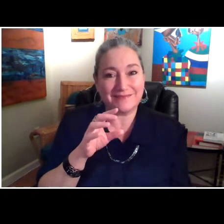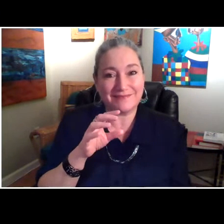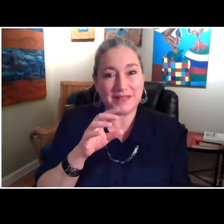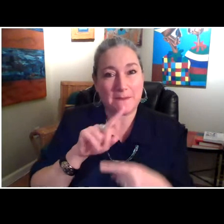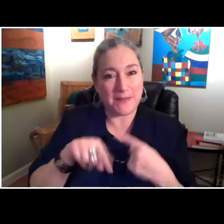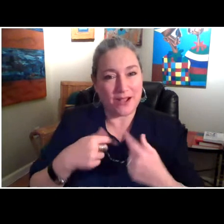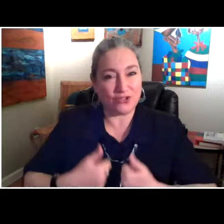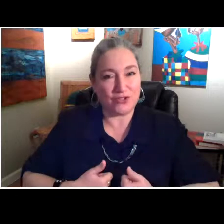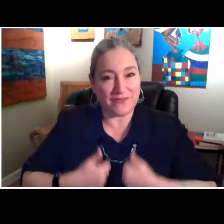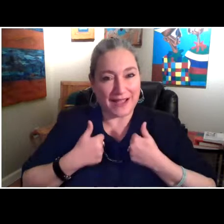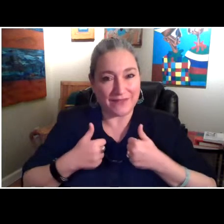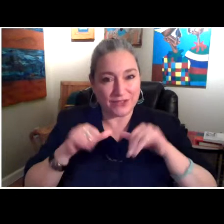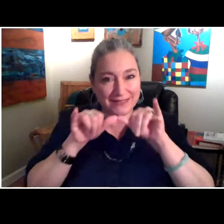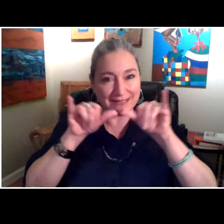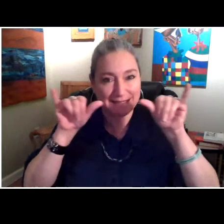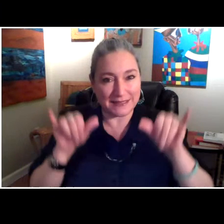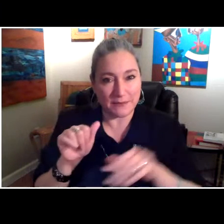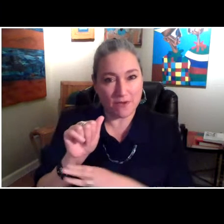CAD audience.